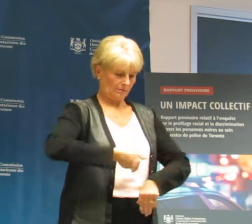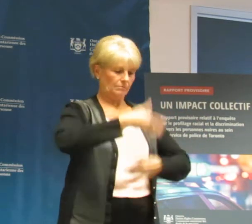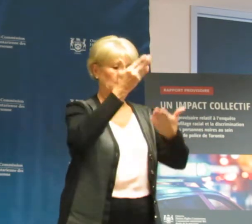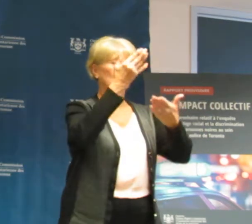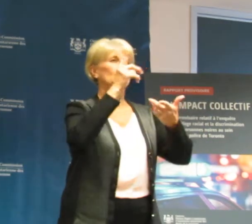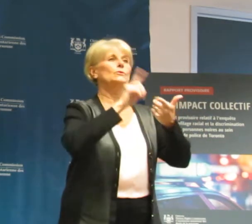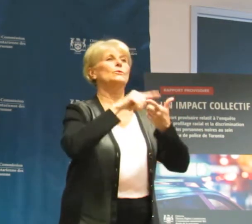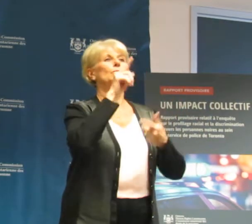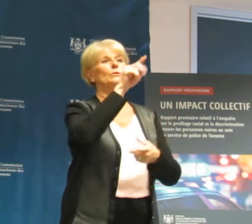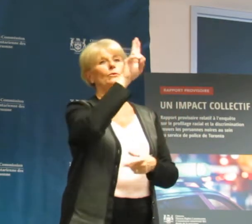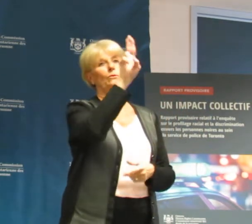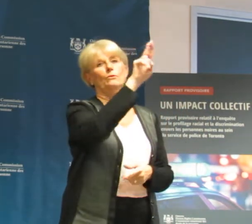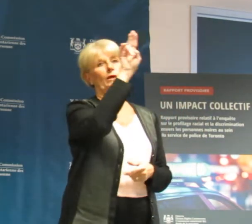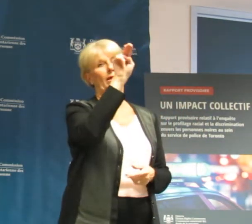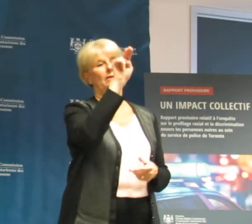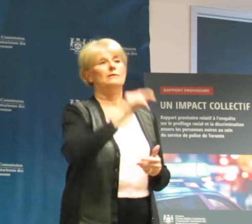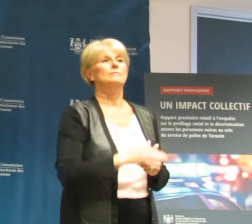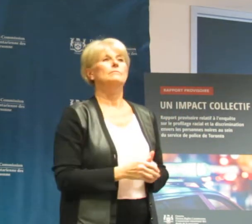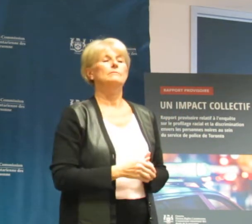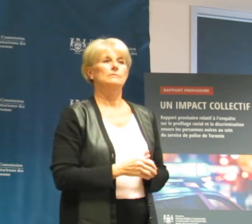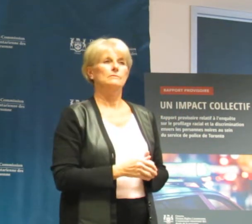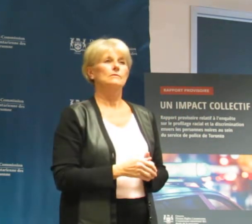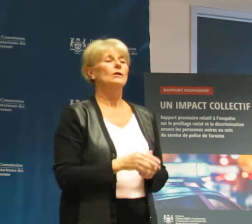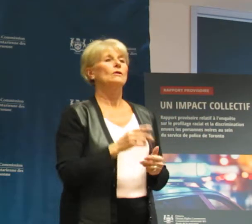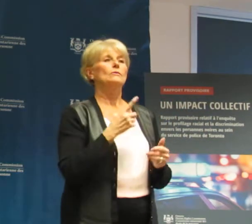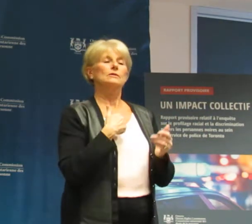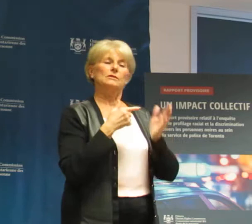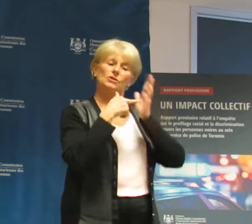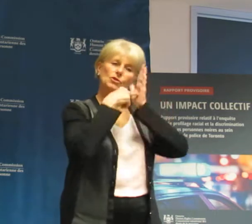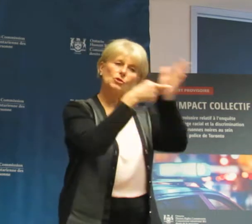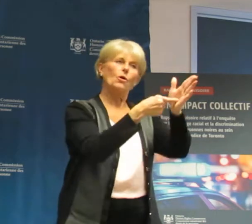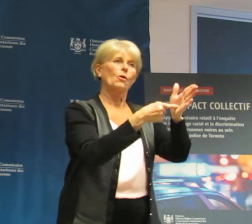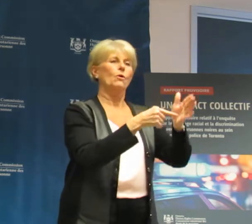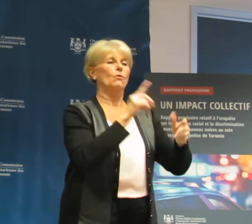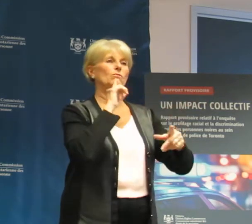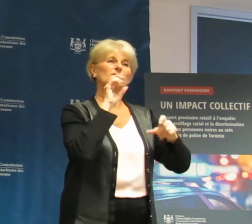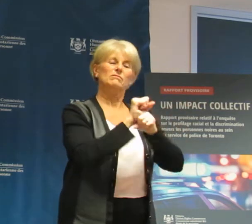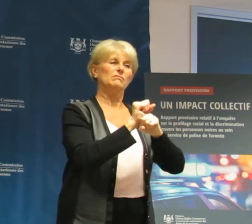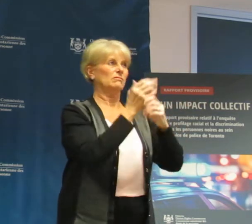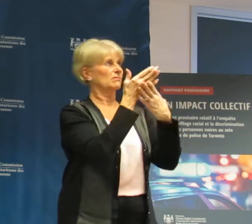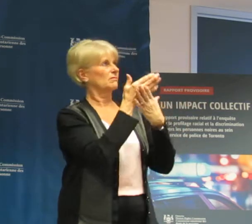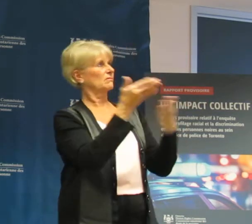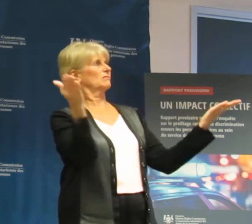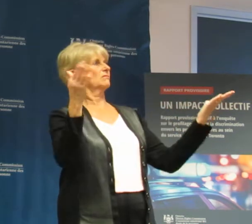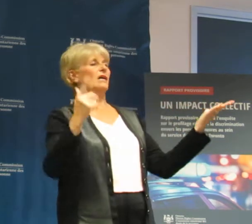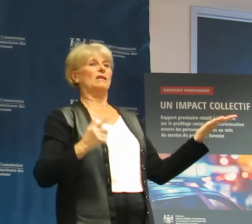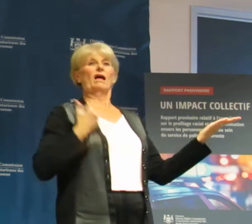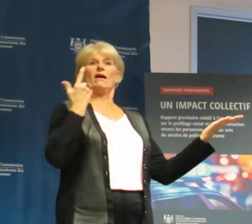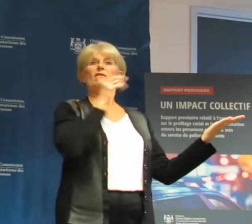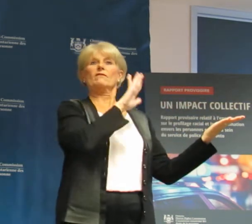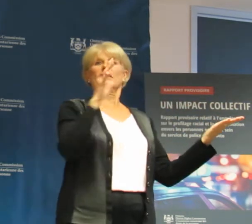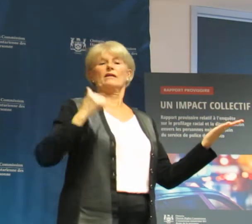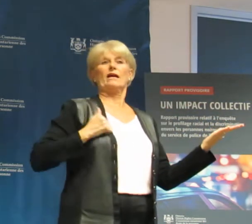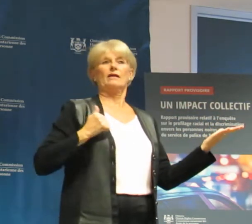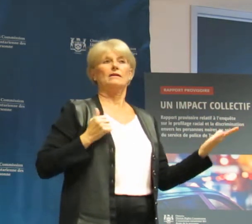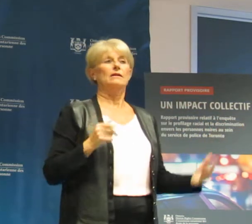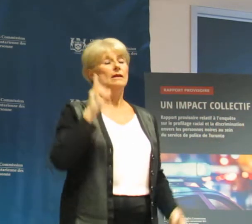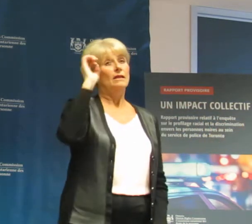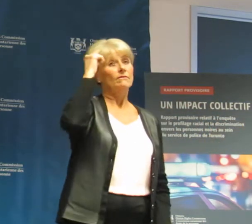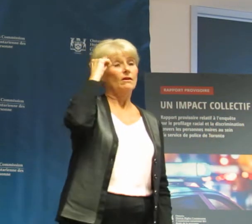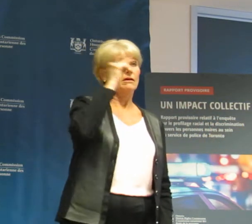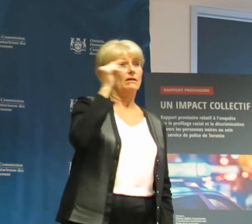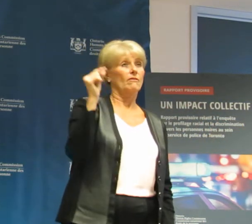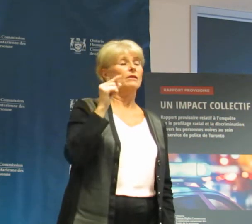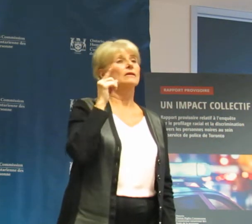the United Nations, painting them the reality picture of life in Canada. The federal